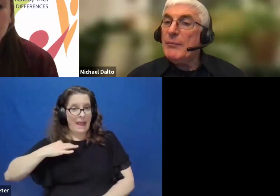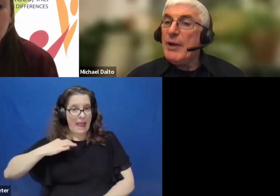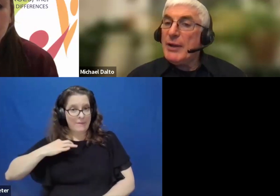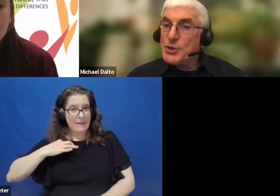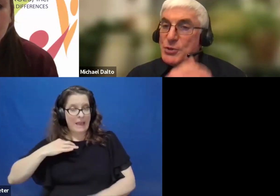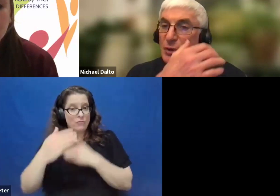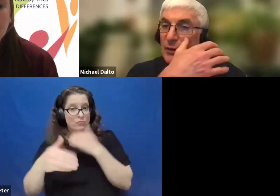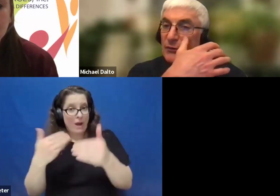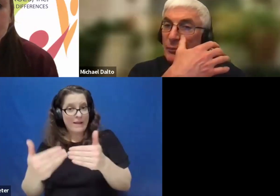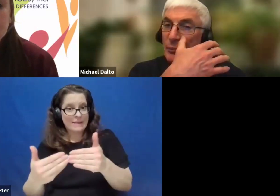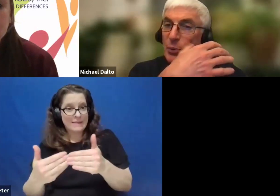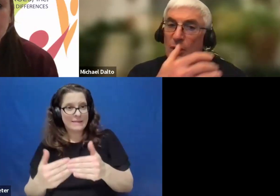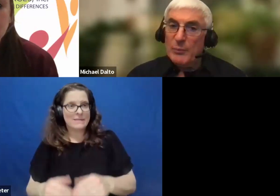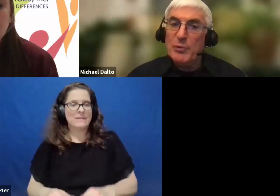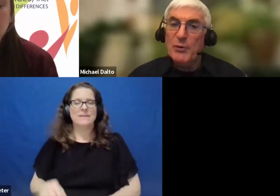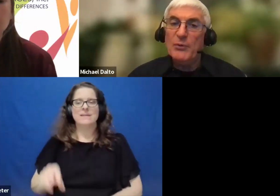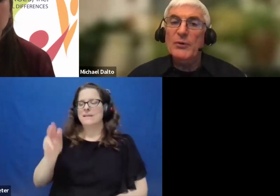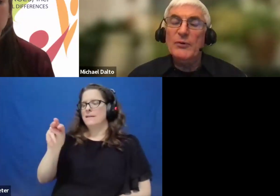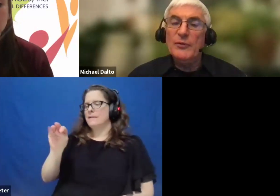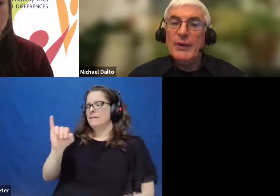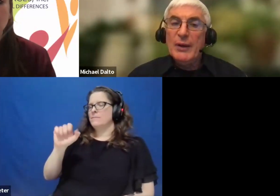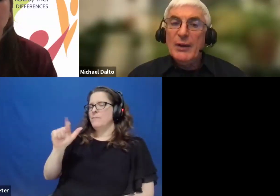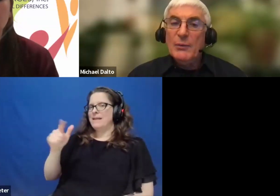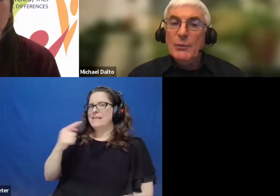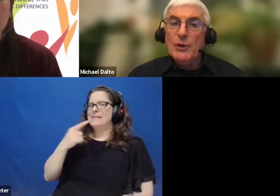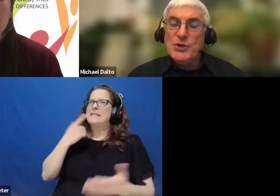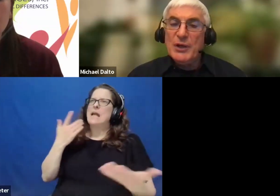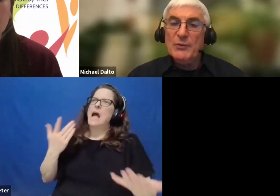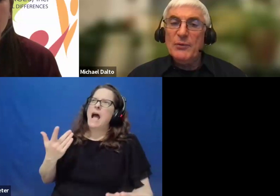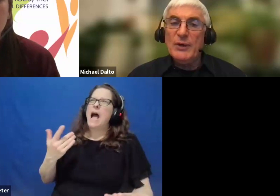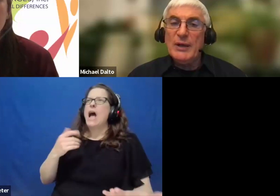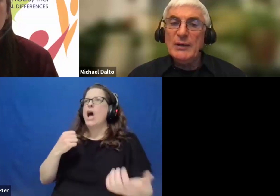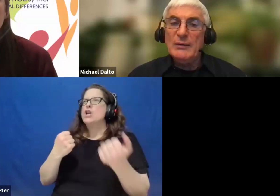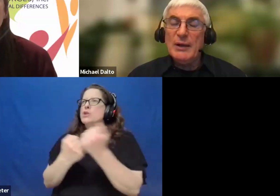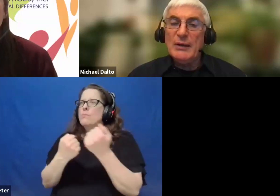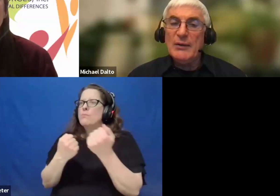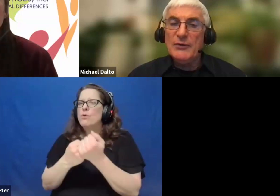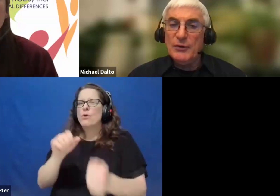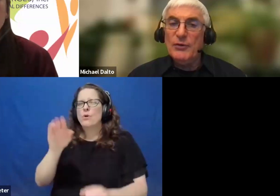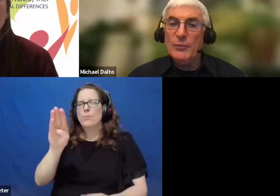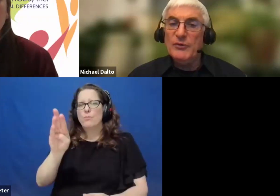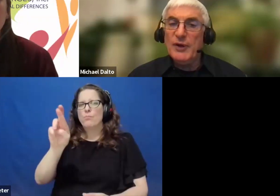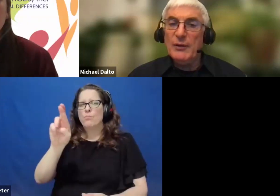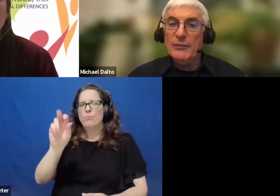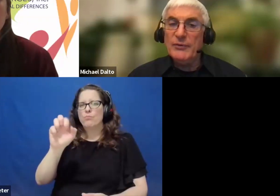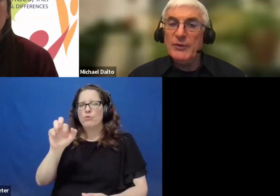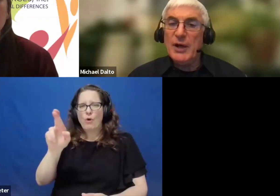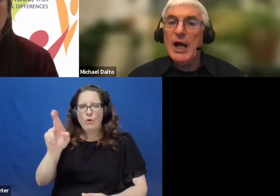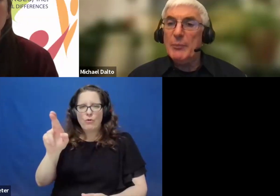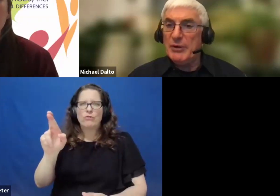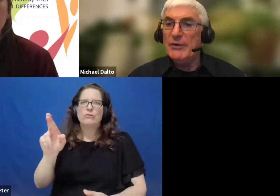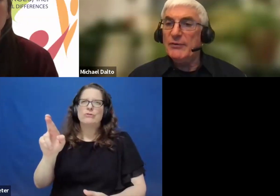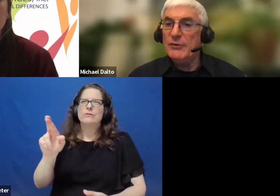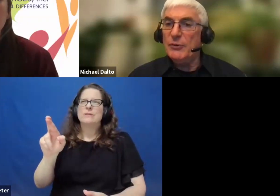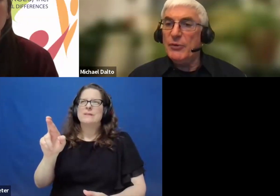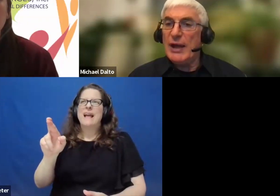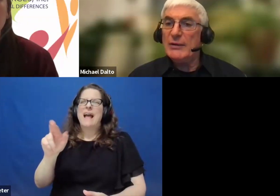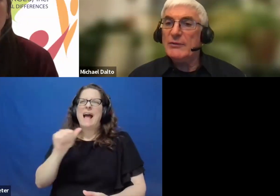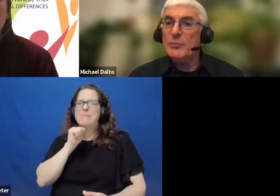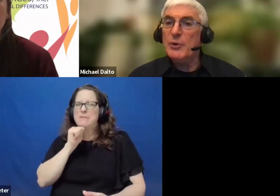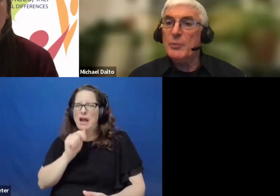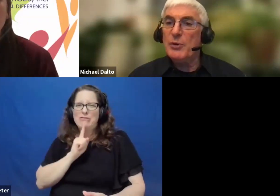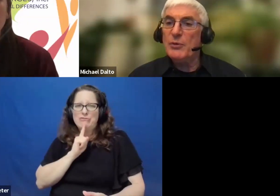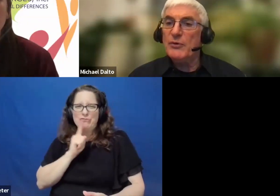I am not sure that support brokers would generally consider themselves competent to do